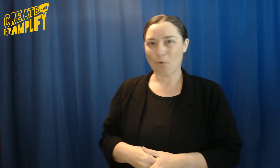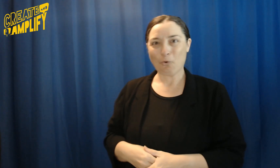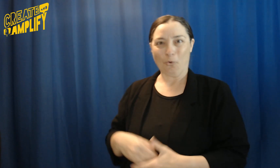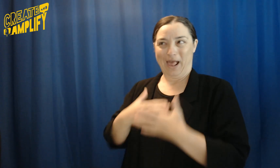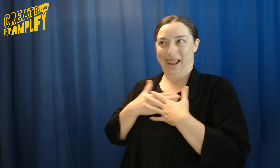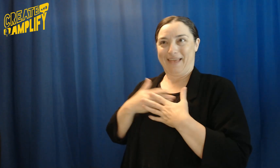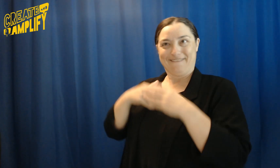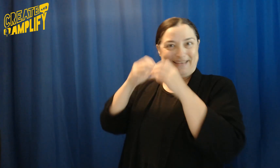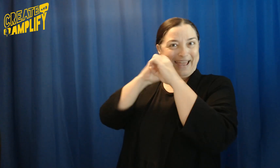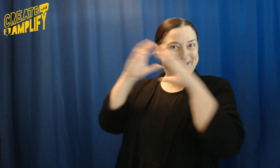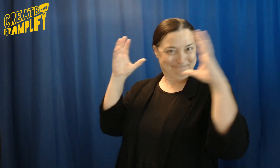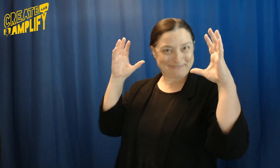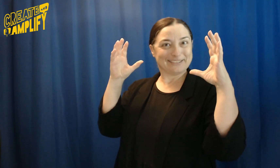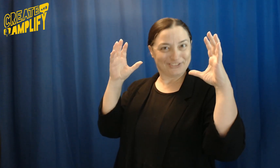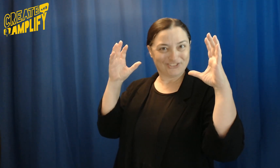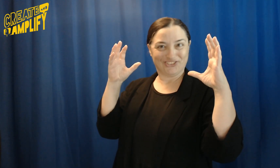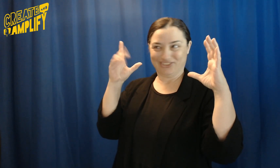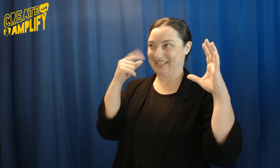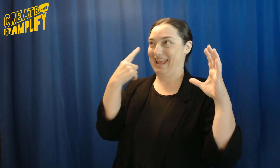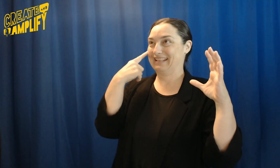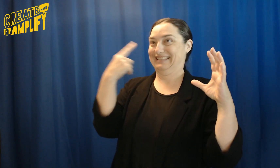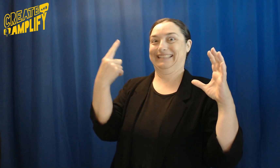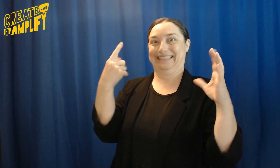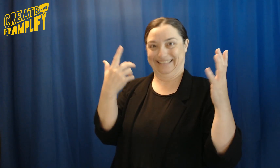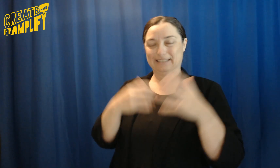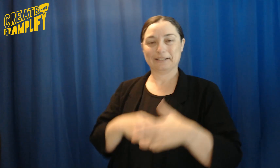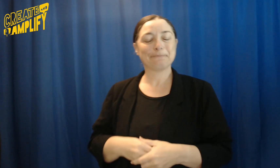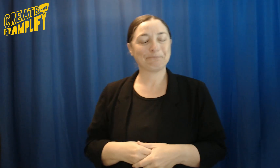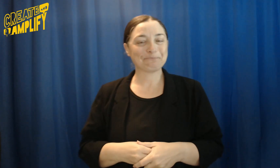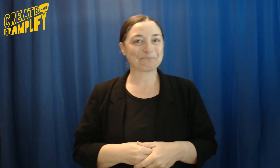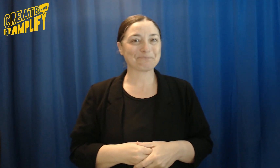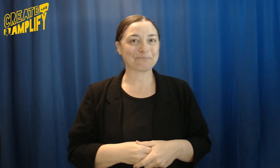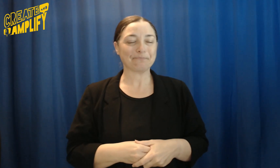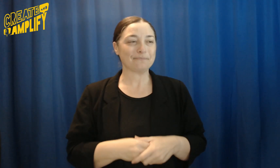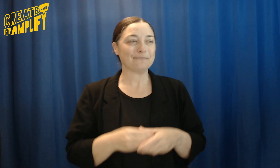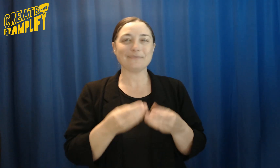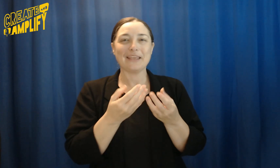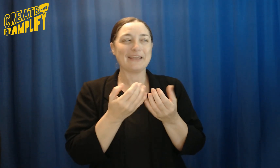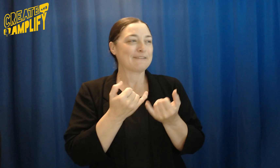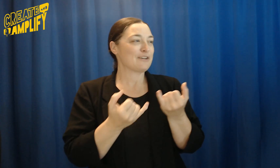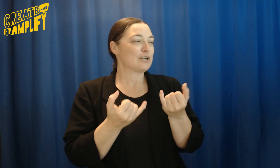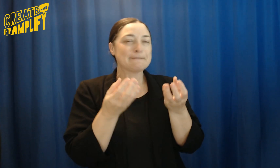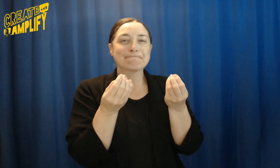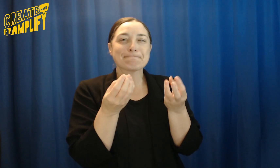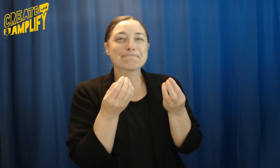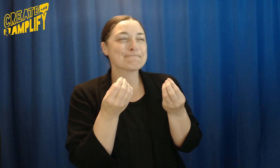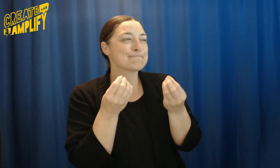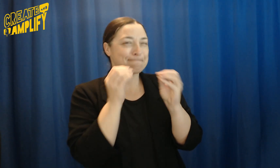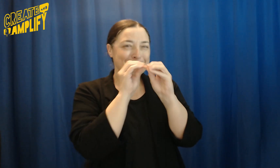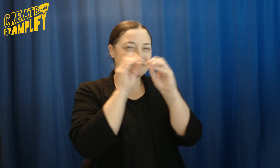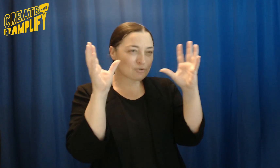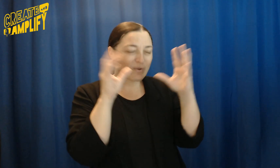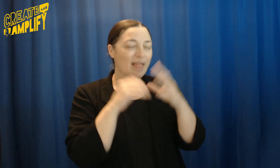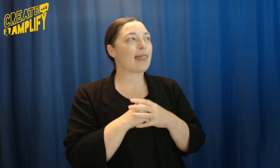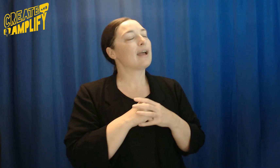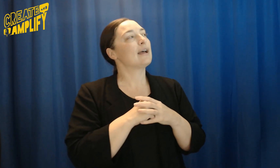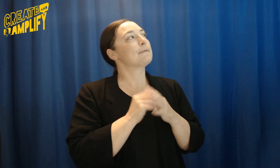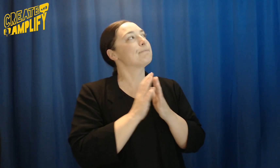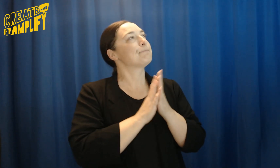can visualize it straight away. It's very tactile, very visual. It explores, I guess, all the